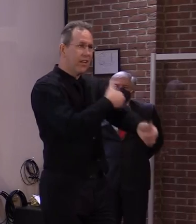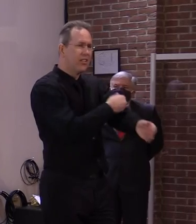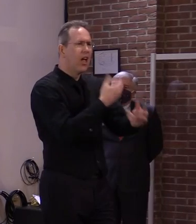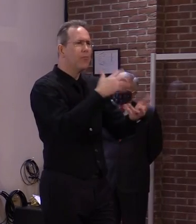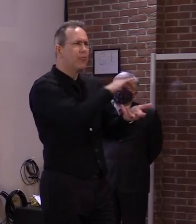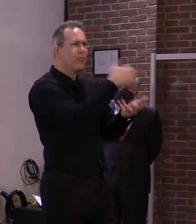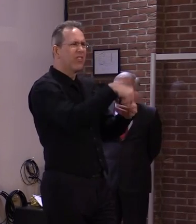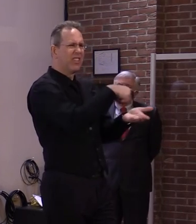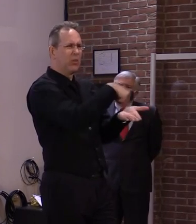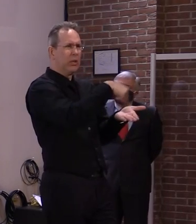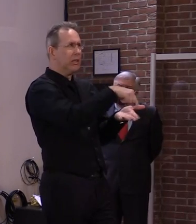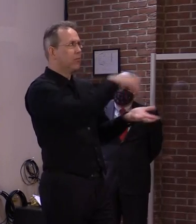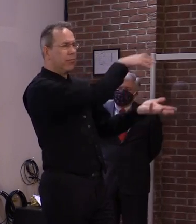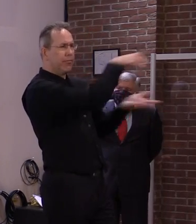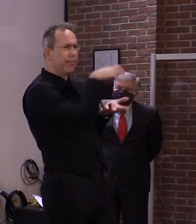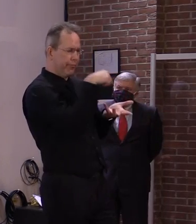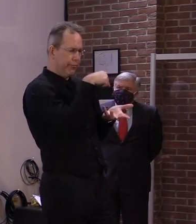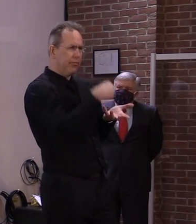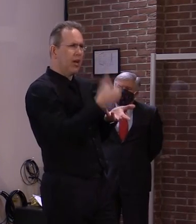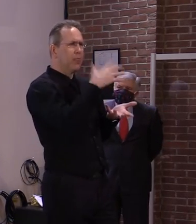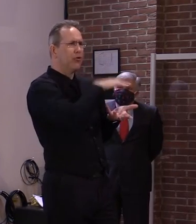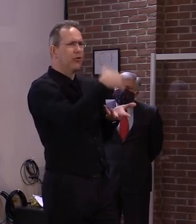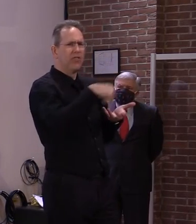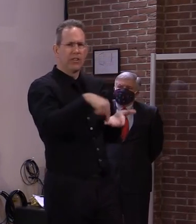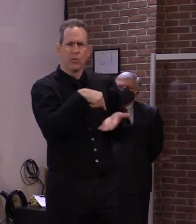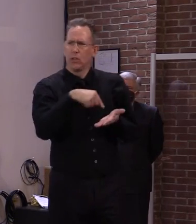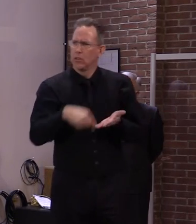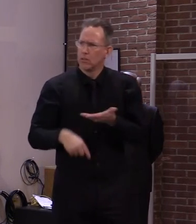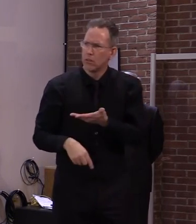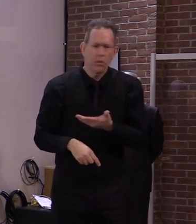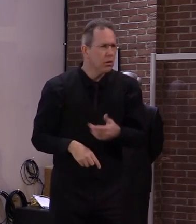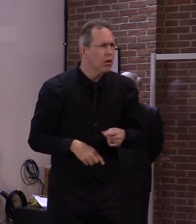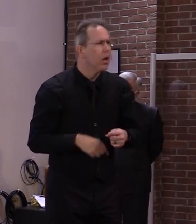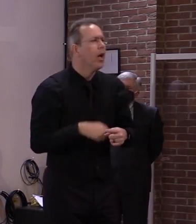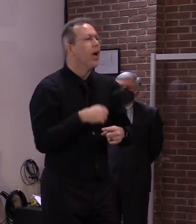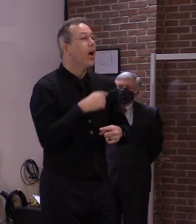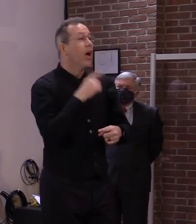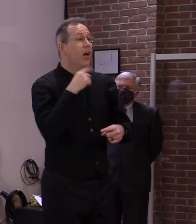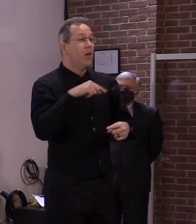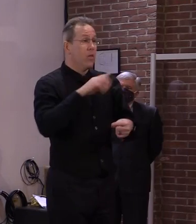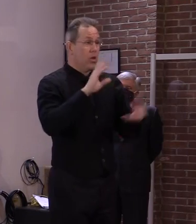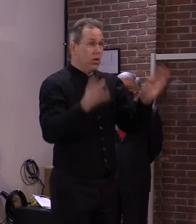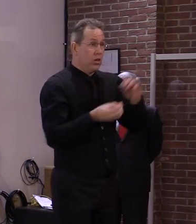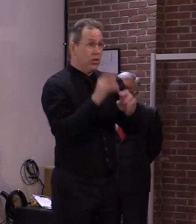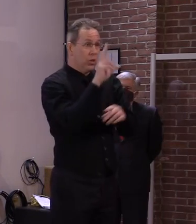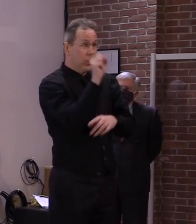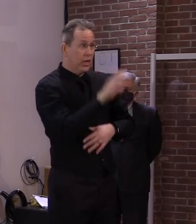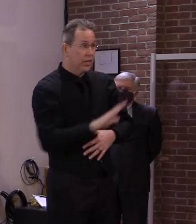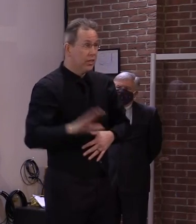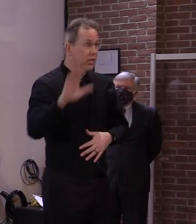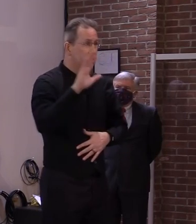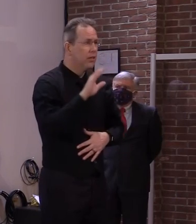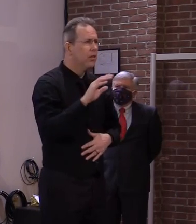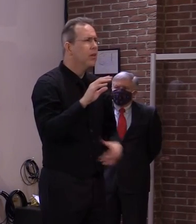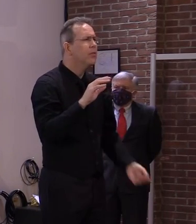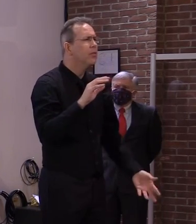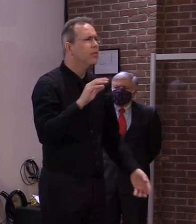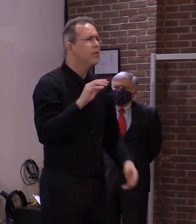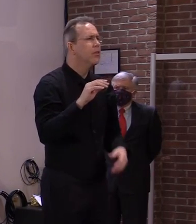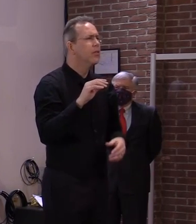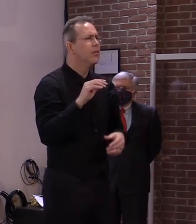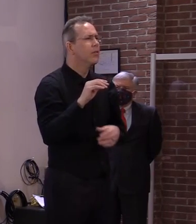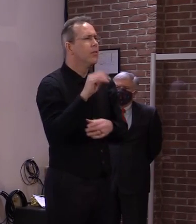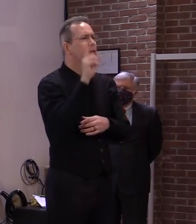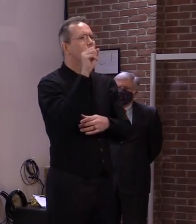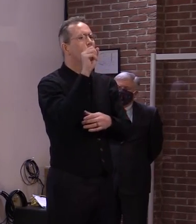they increased the allotment across the nation by about 1 million doses. So that means about another 1,000 for us. So we were getting, let's just say,